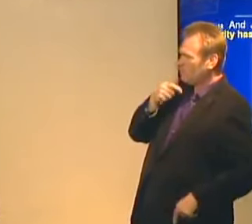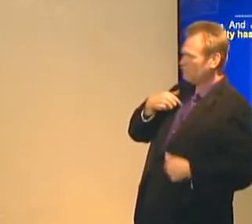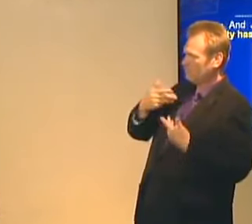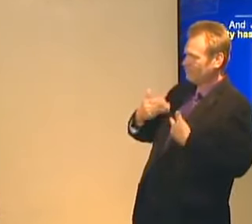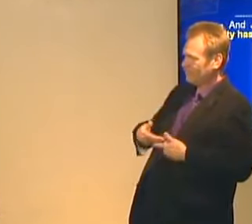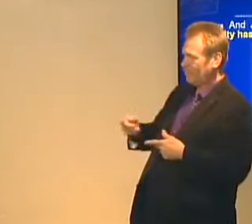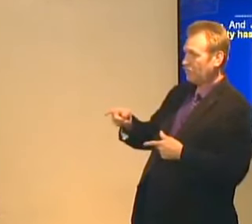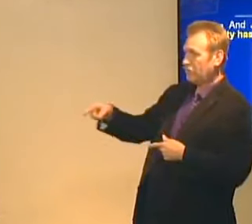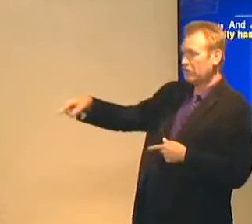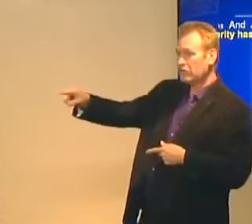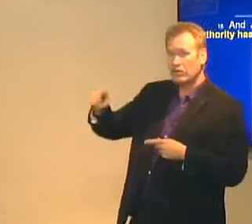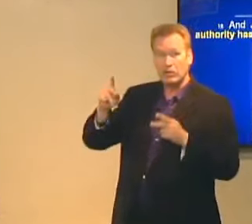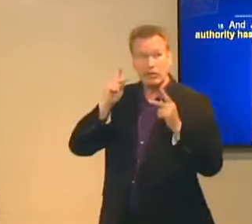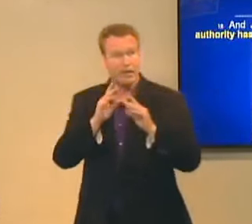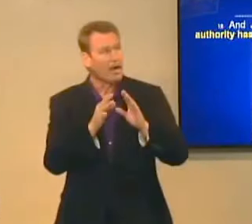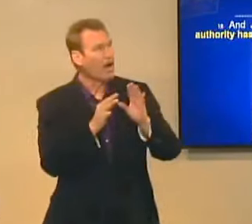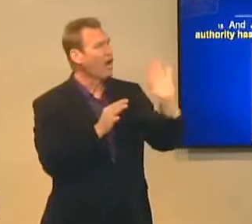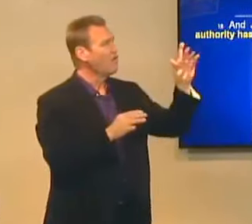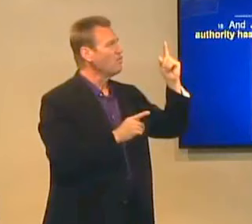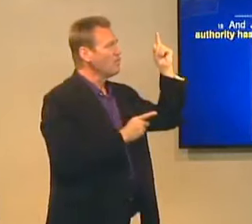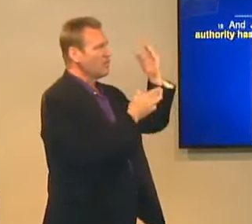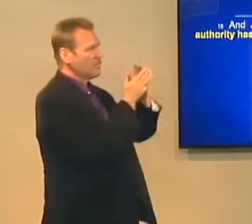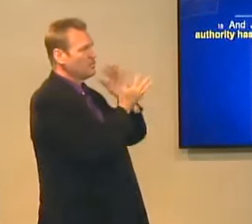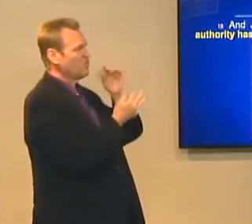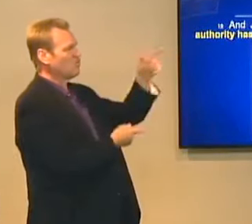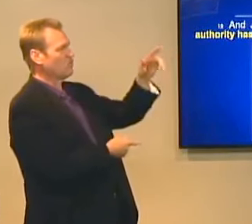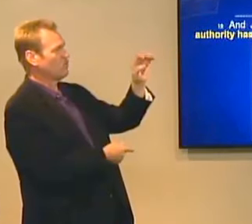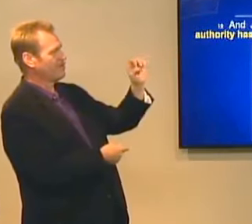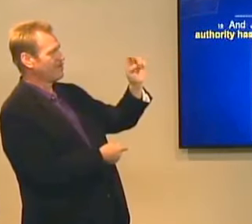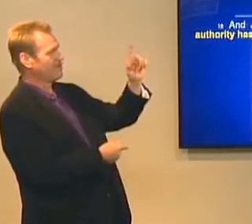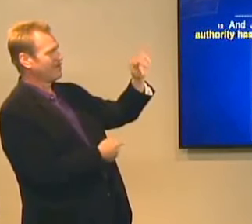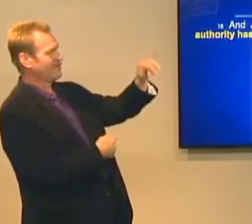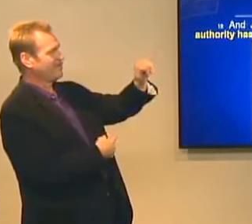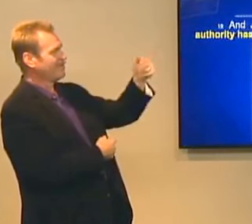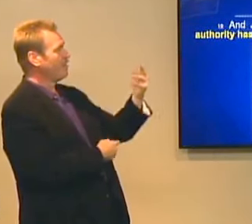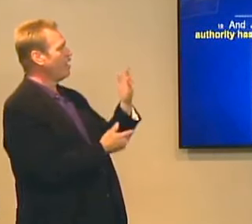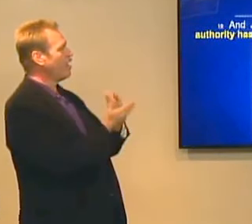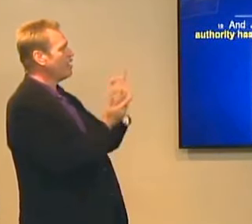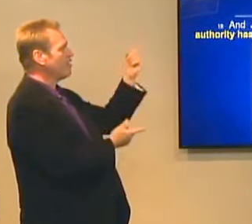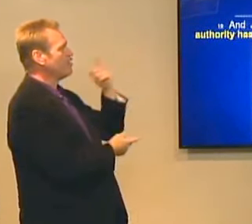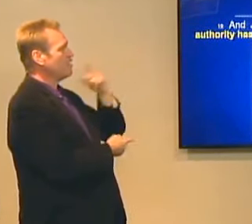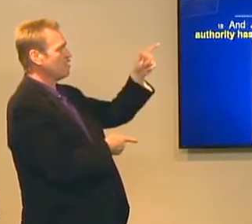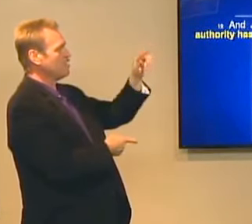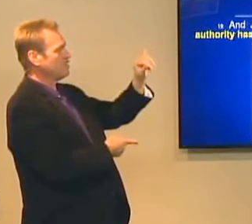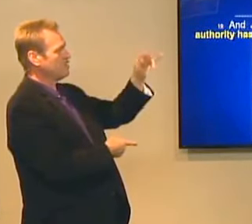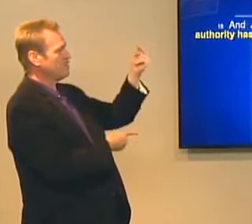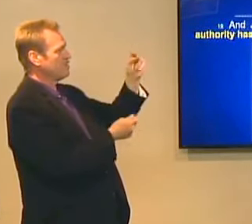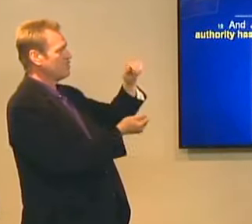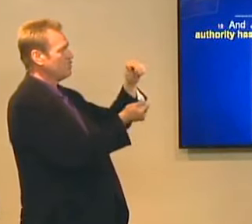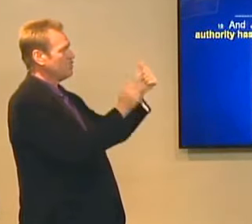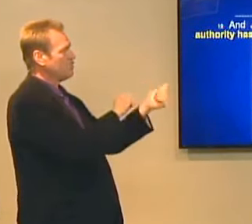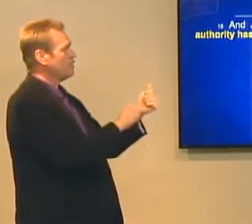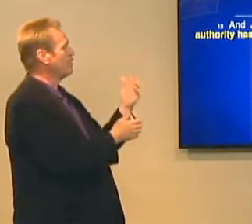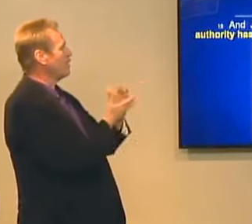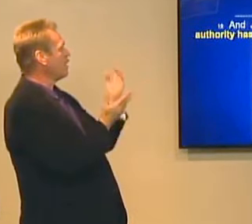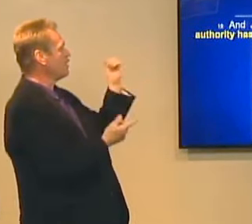Who do men say that I am? And so they said, Well, some people say that you are Elijah. Some people say that you are John the